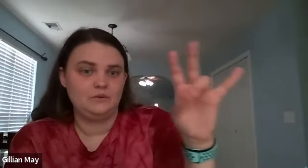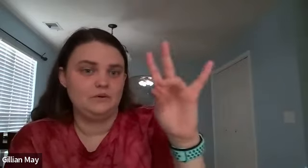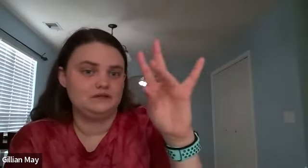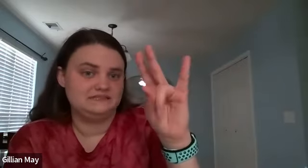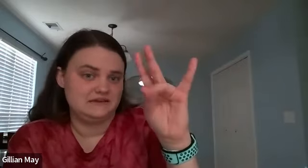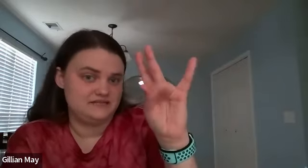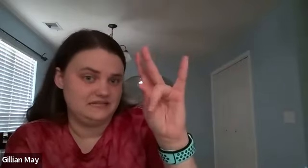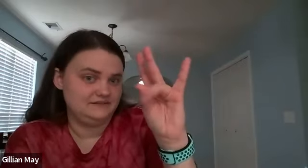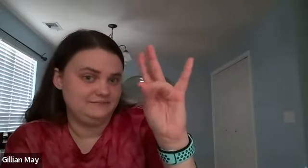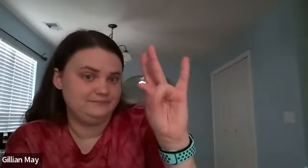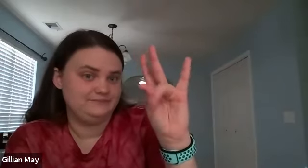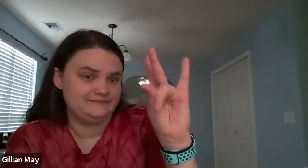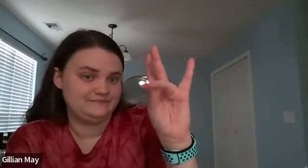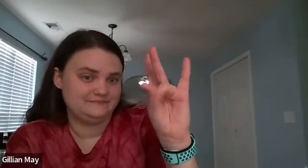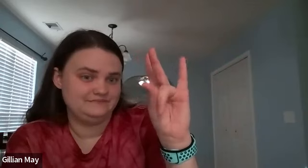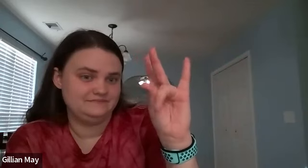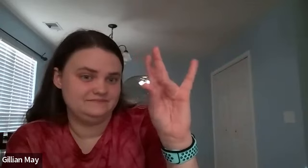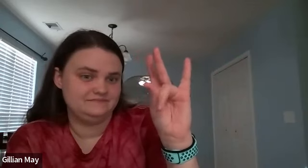or 17.